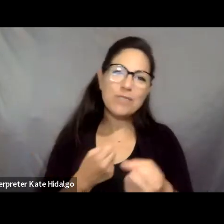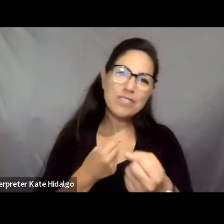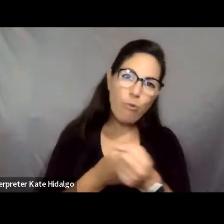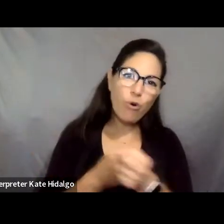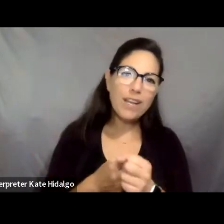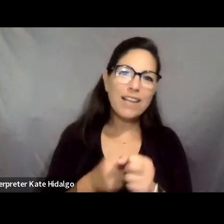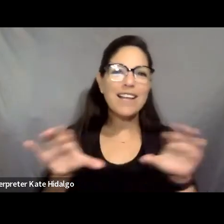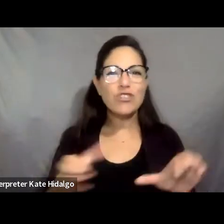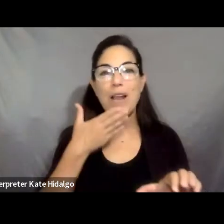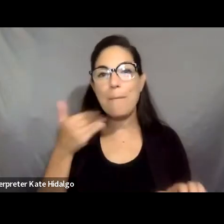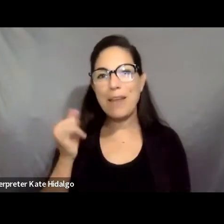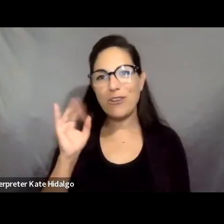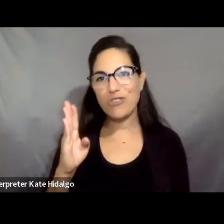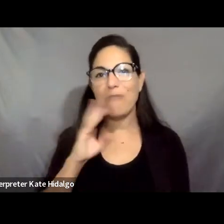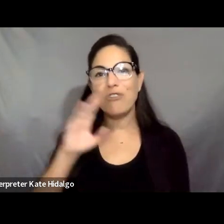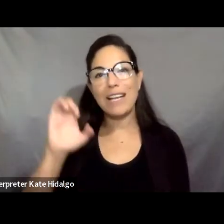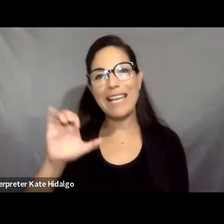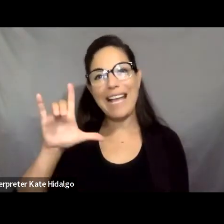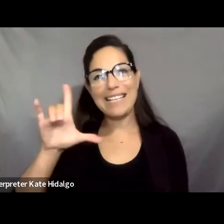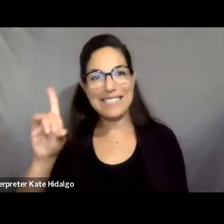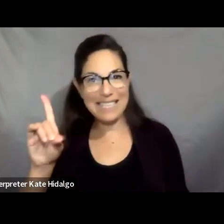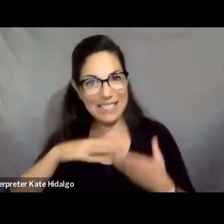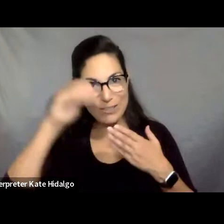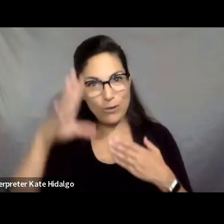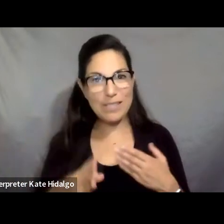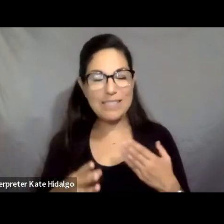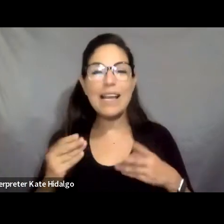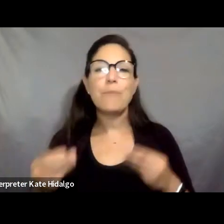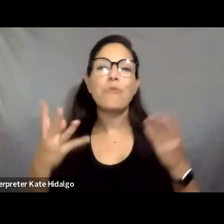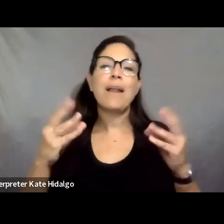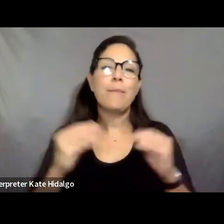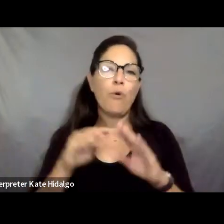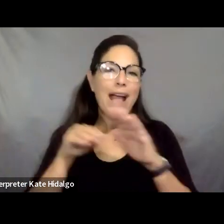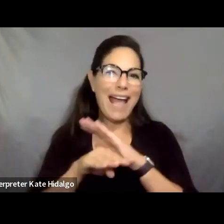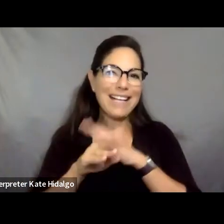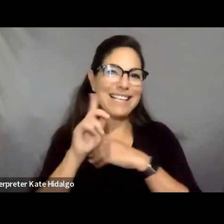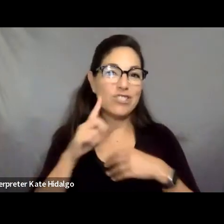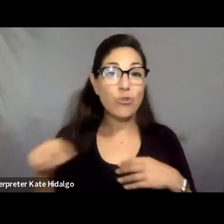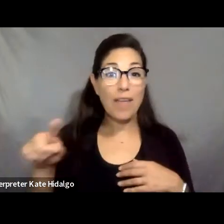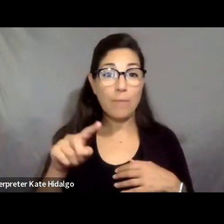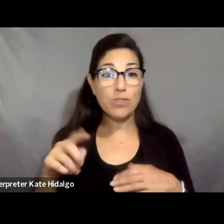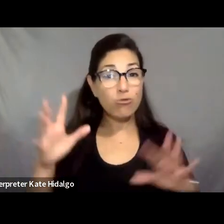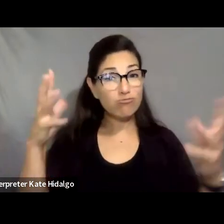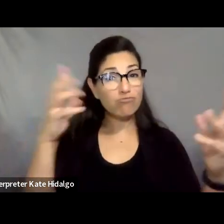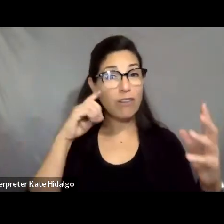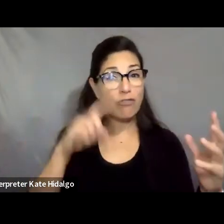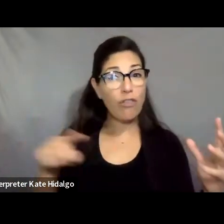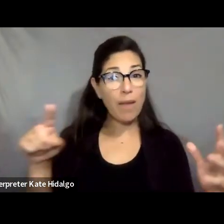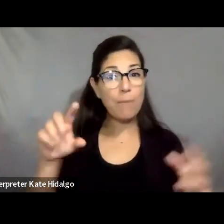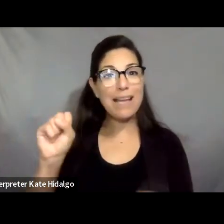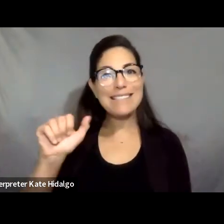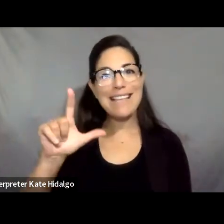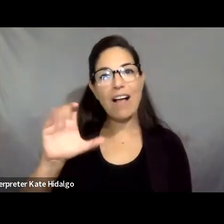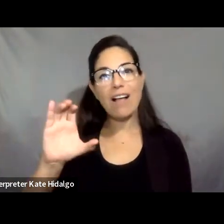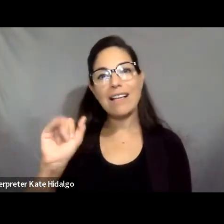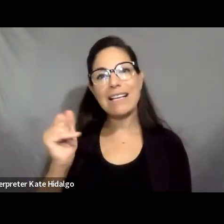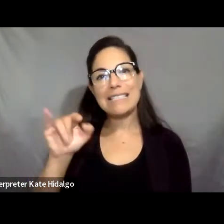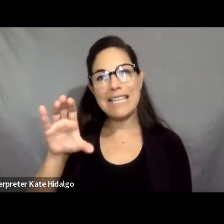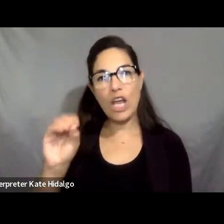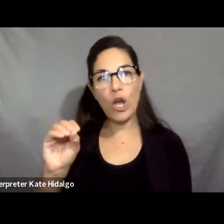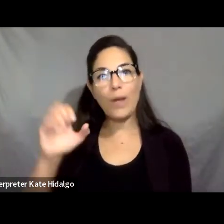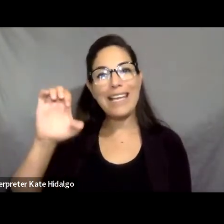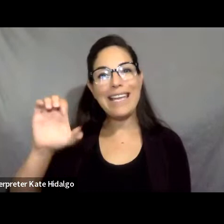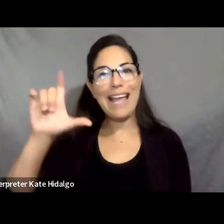doing a better job for our ELD students and providing more access to them. So kudos to them, and Sal Castillo, who's our EL specialist